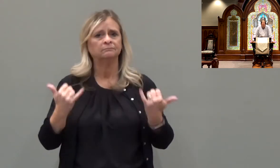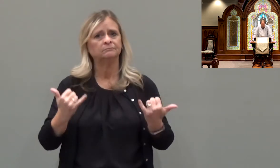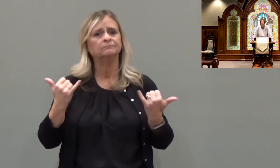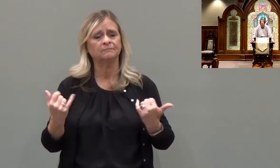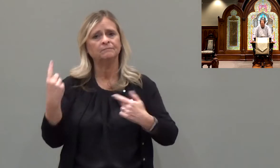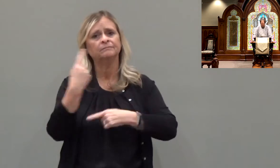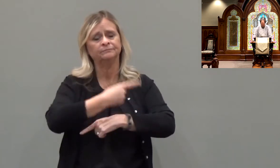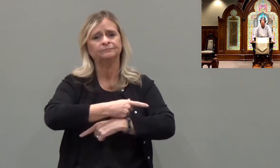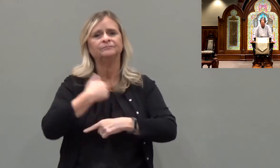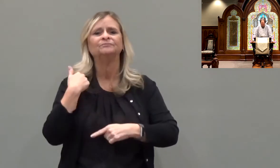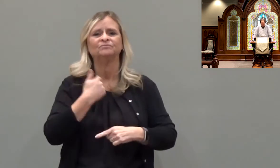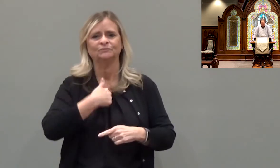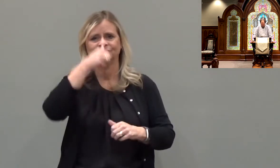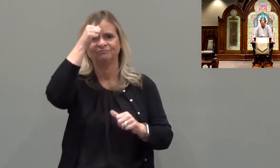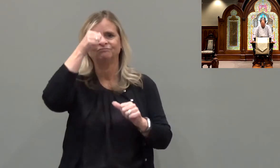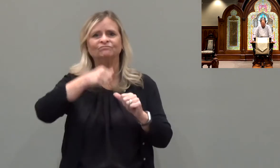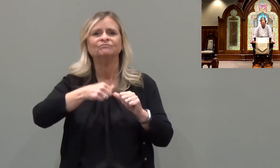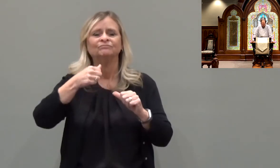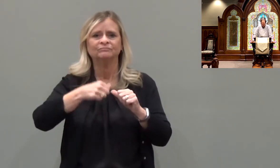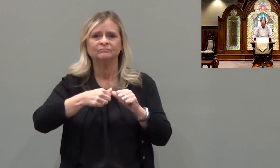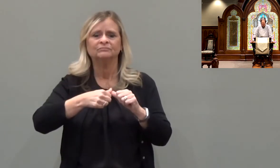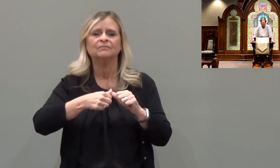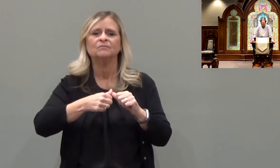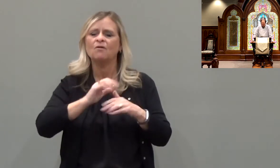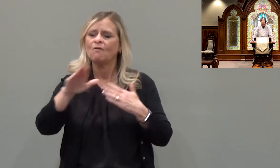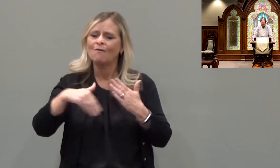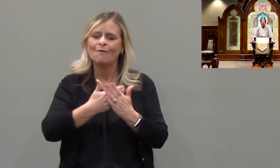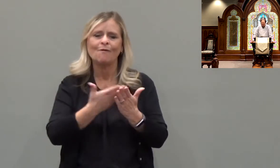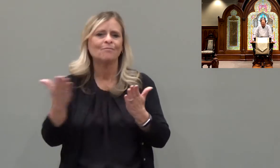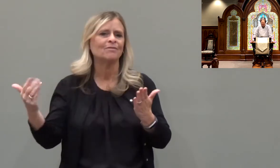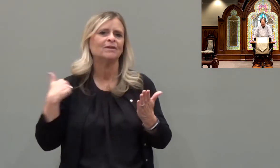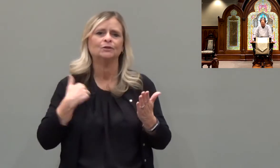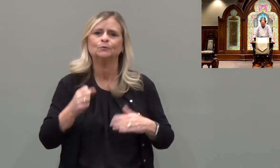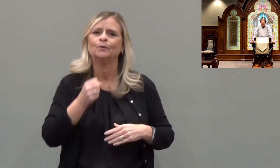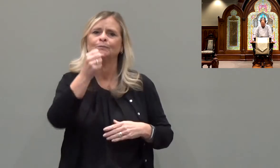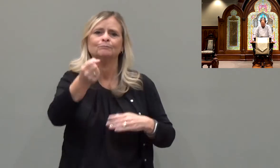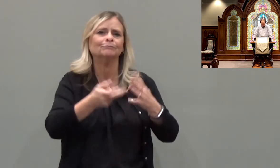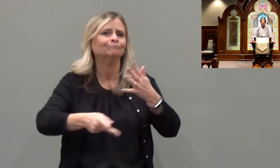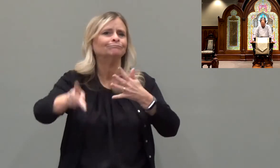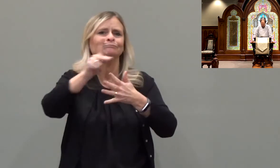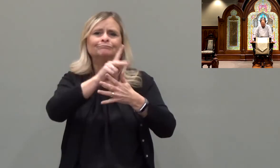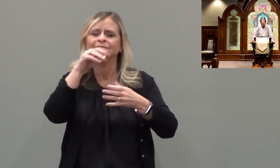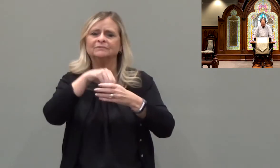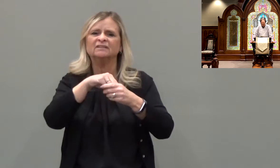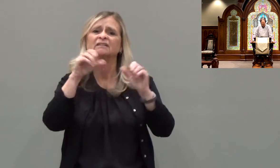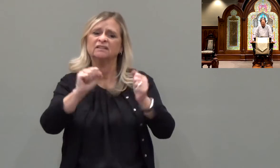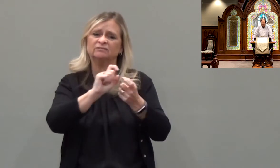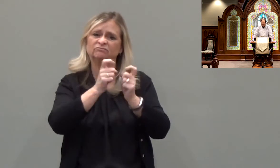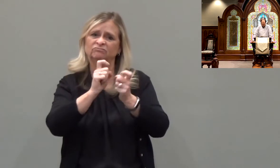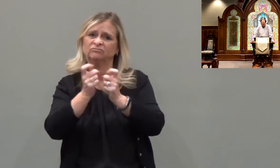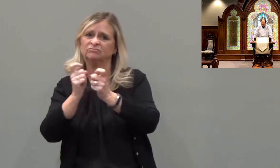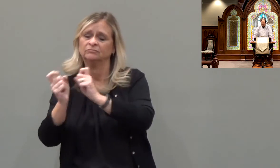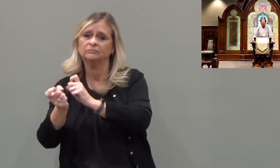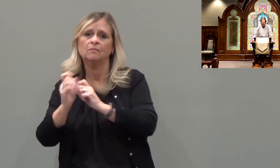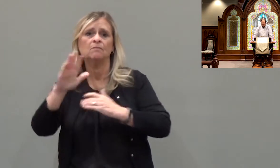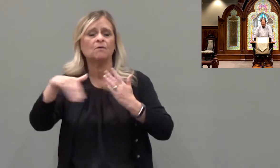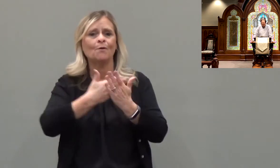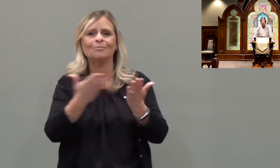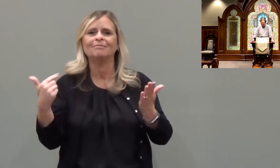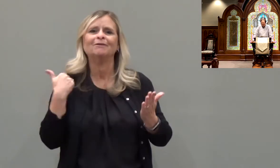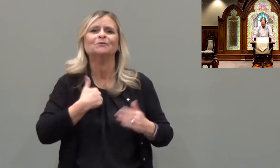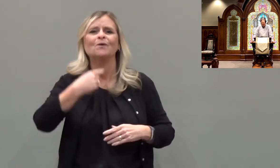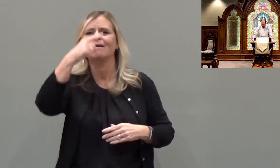been reminded that all the things that we put our stock in can change in a moment. All of those things that we thought